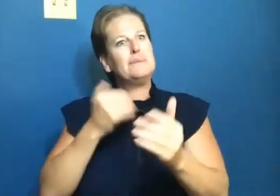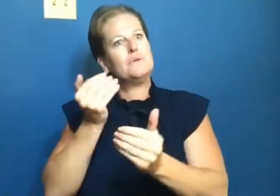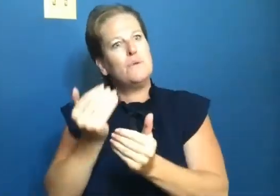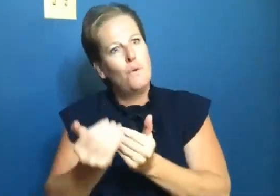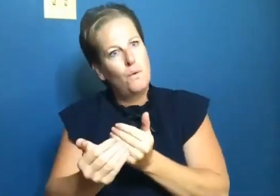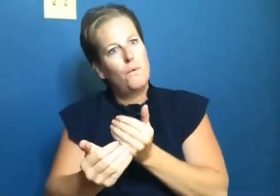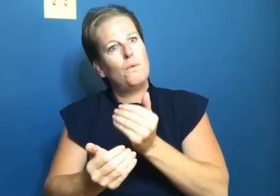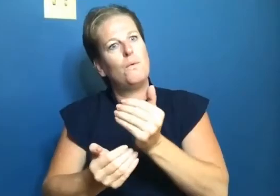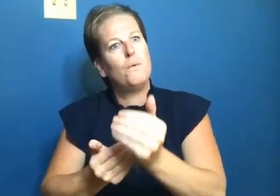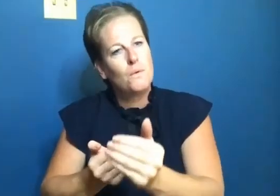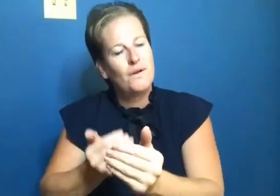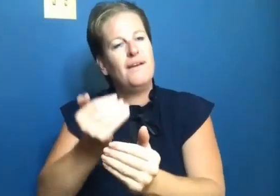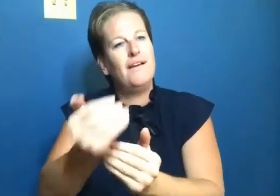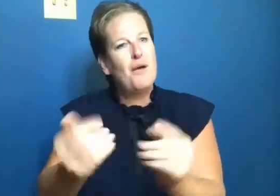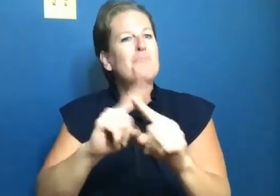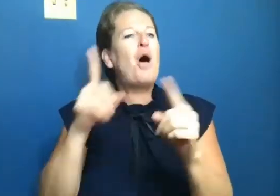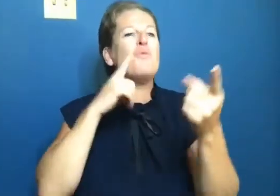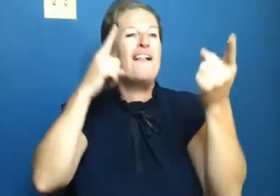always materialize if we work for them.